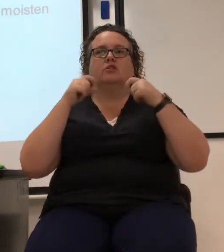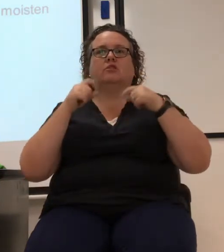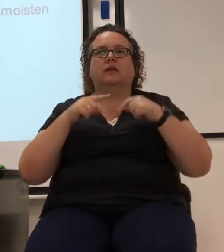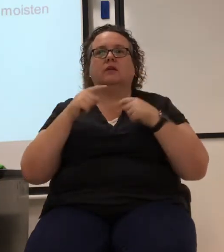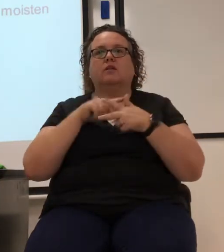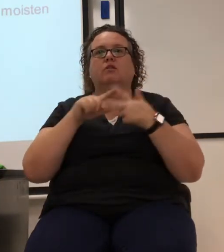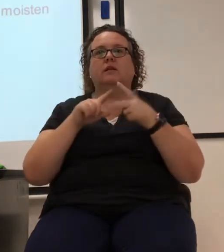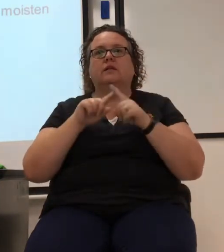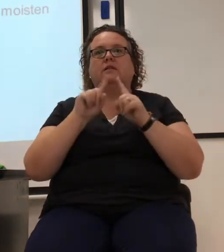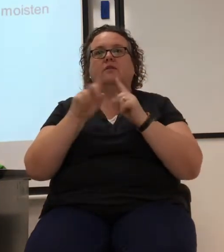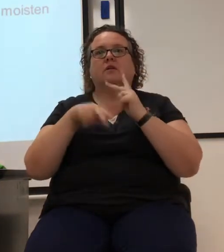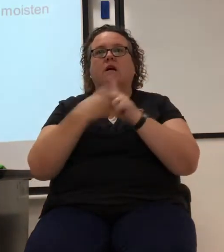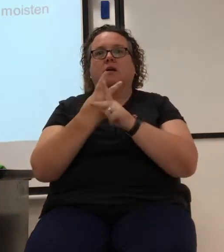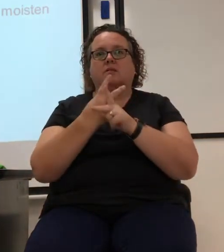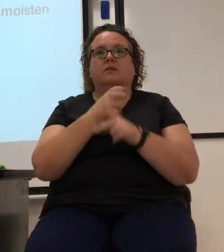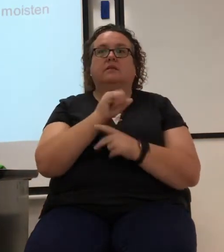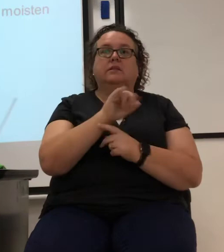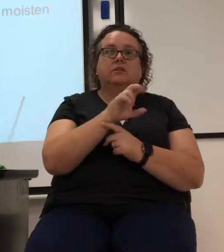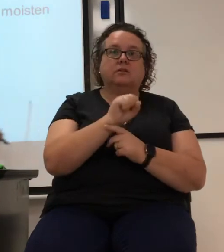mucus or serous saliva.